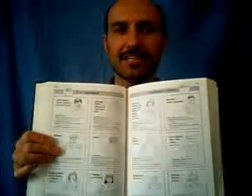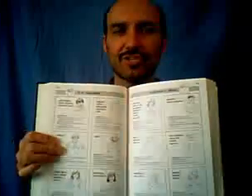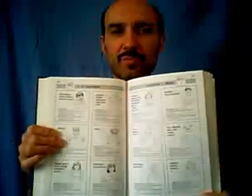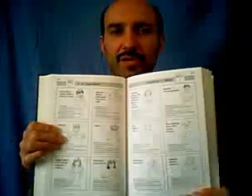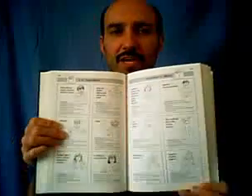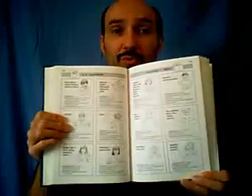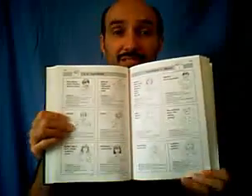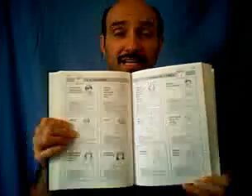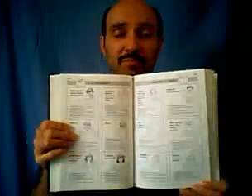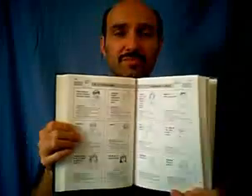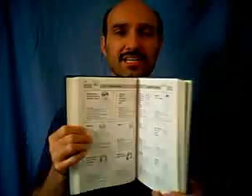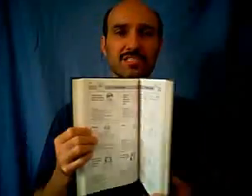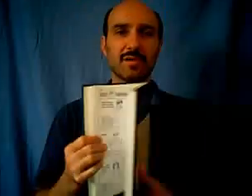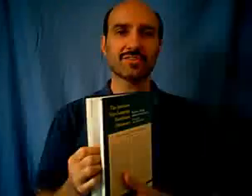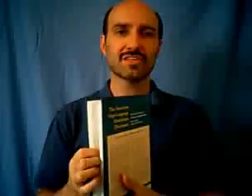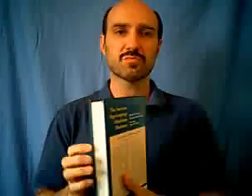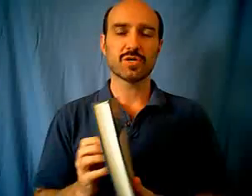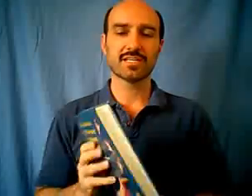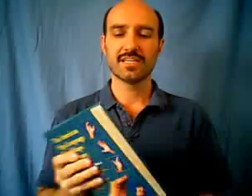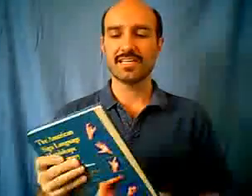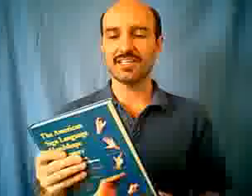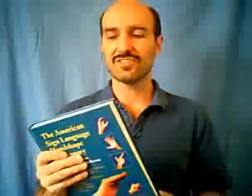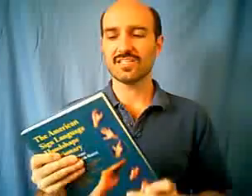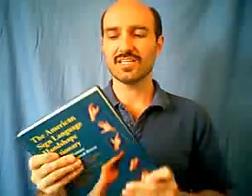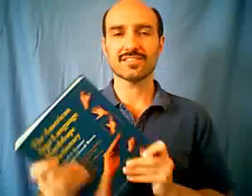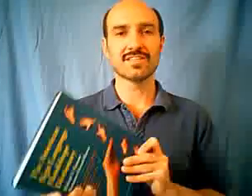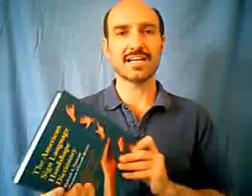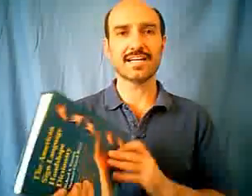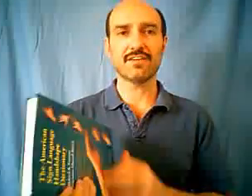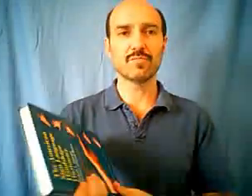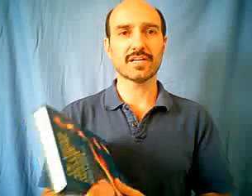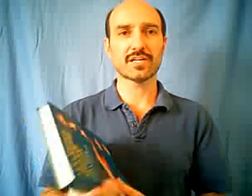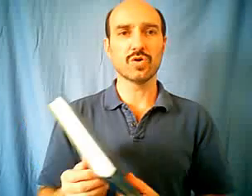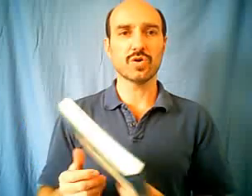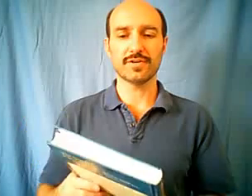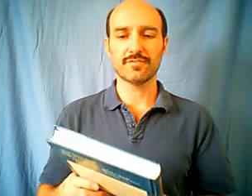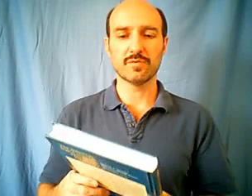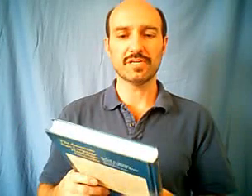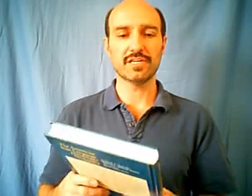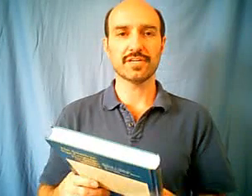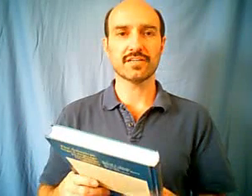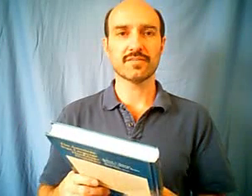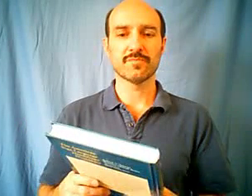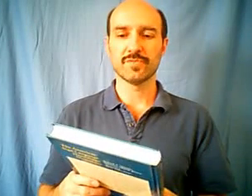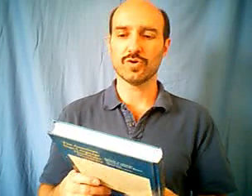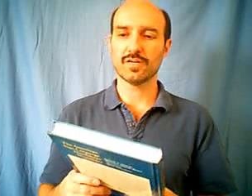handshake. And what's nice about this book is it's not an alphabetical order from a hearing or